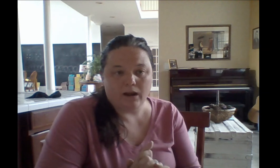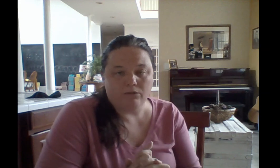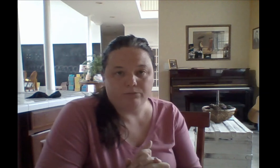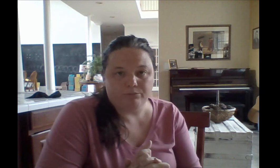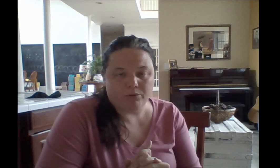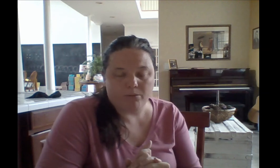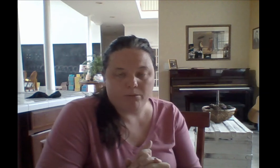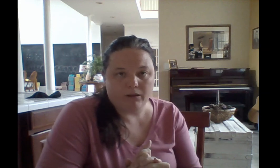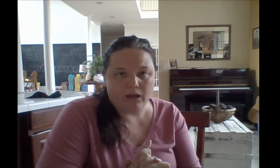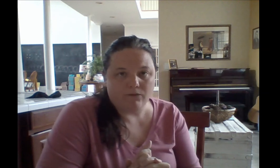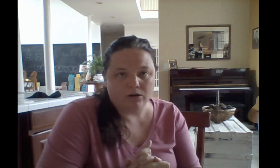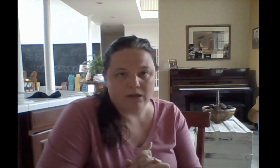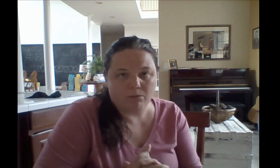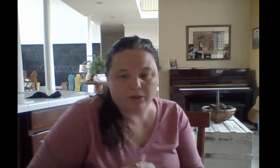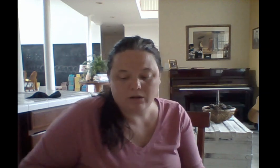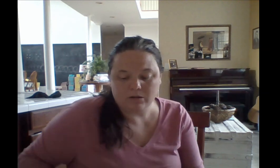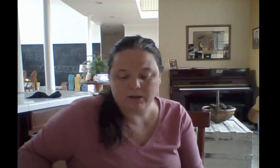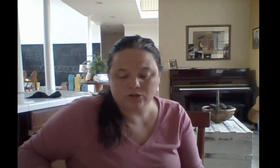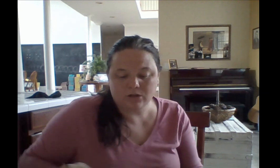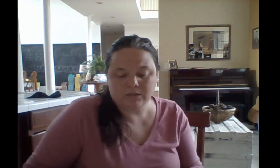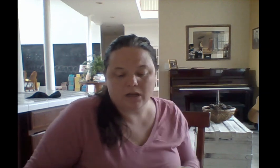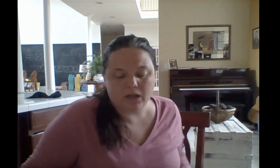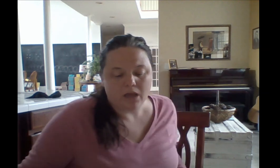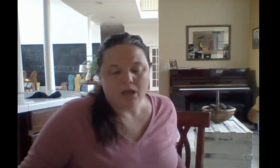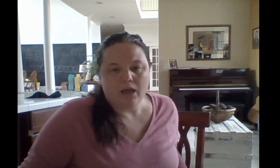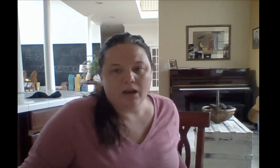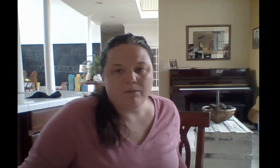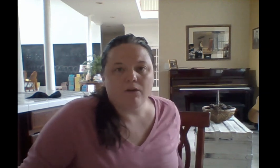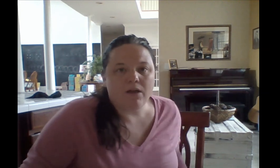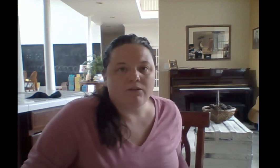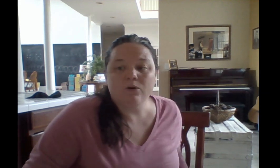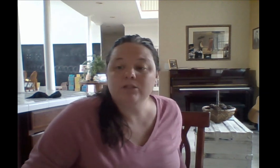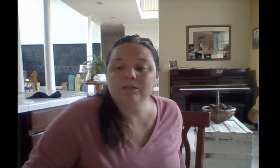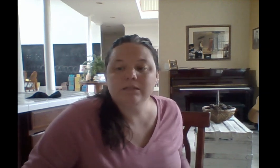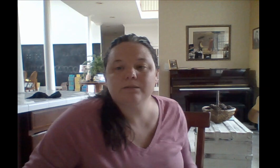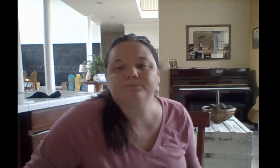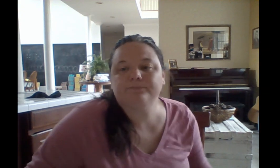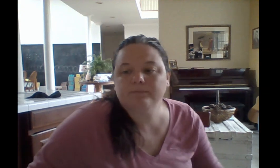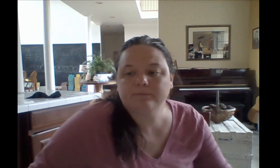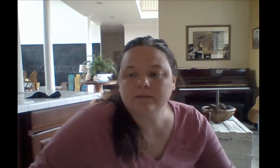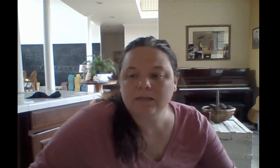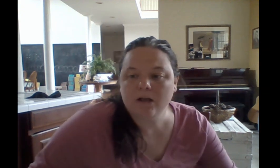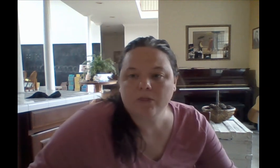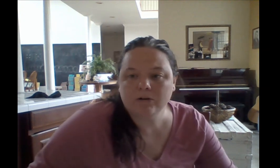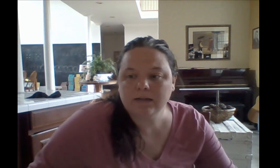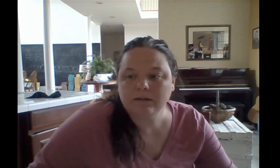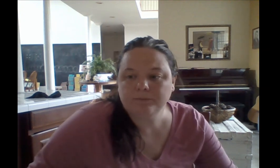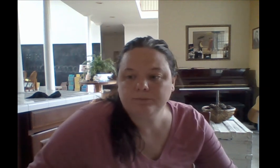gonna probably have a hard time with it. So make sure you study and let me know if you have any questions. See y'all Thursday.